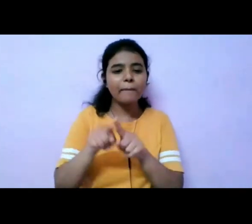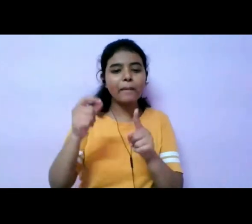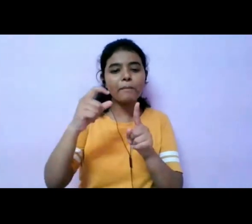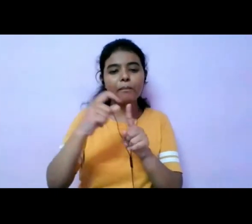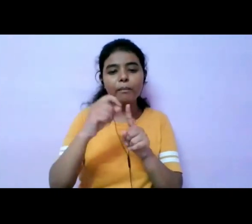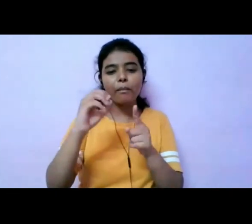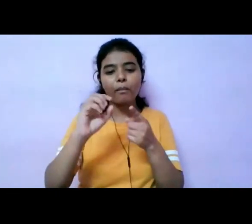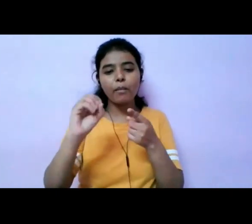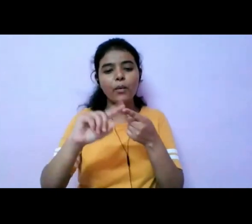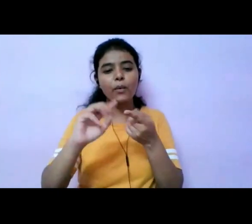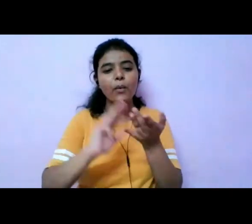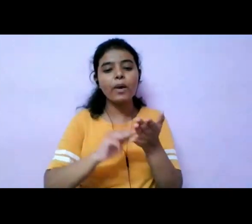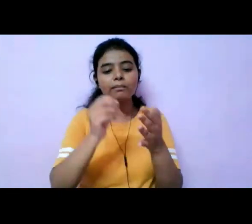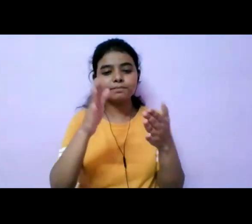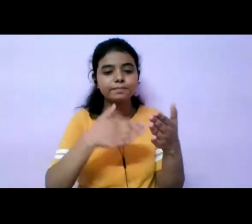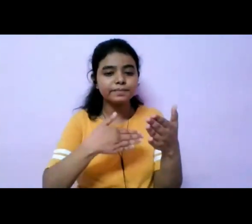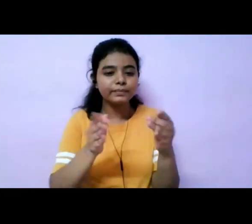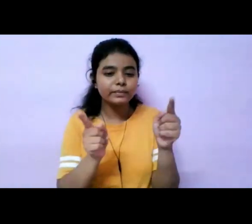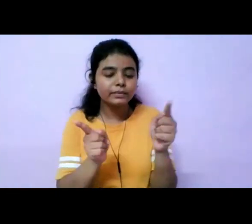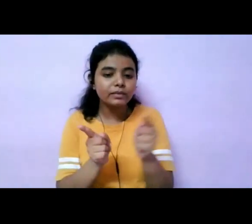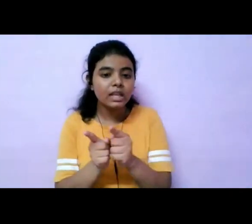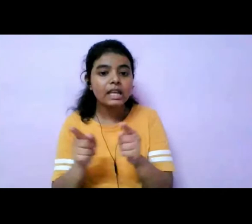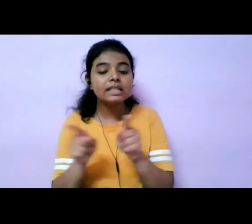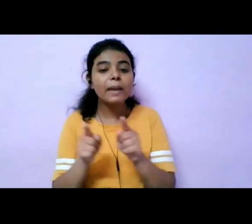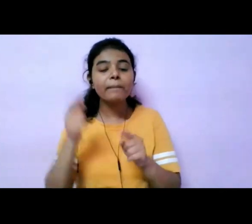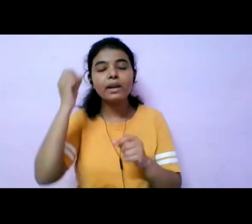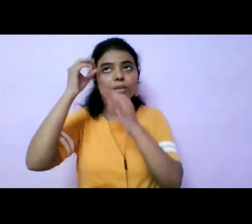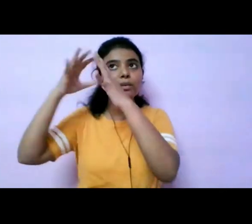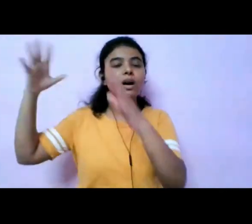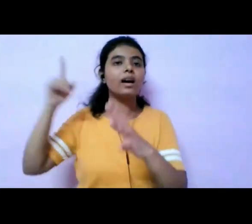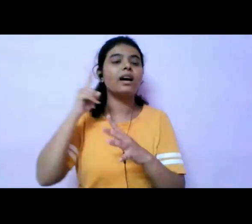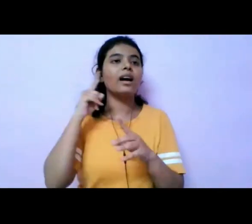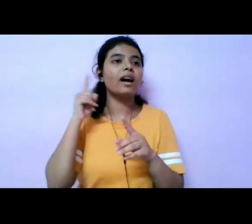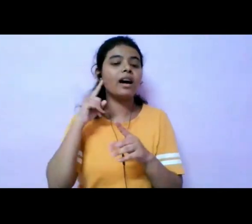that the imagination is like whistling as we walk